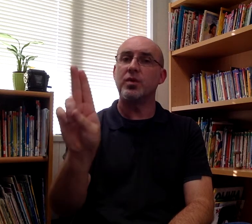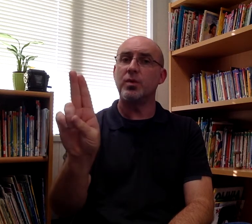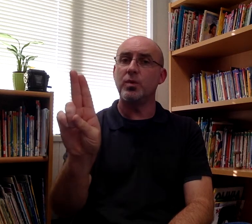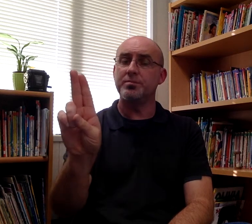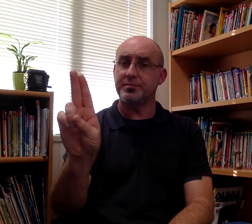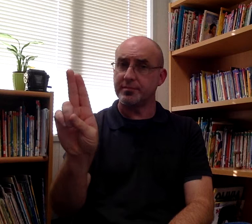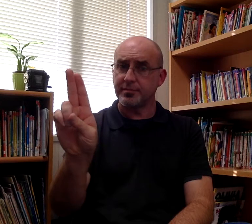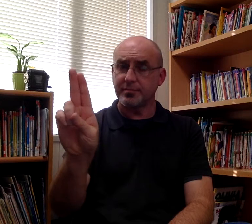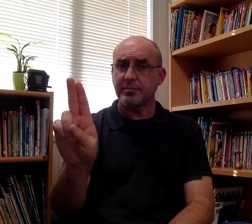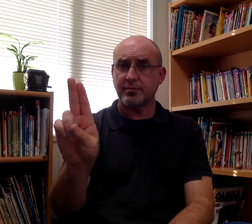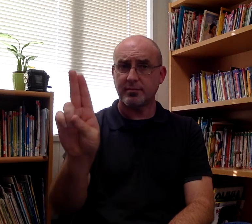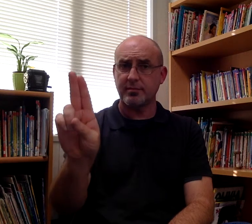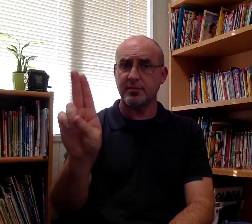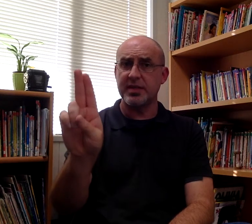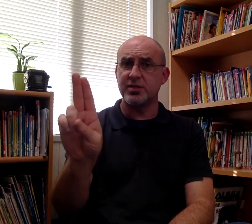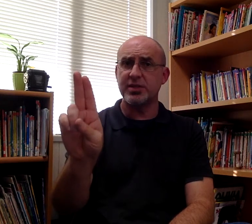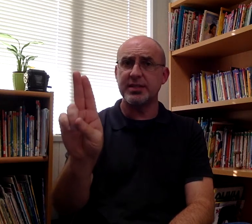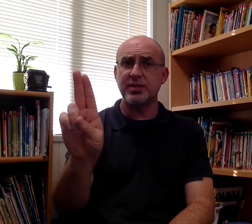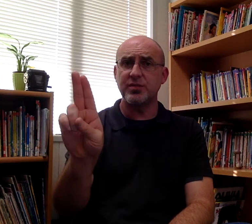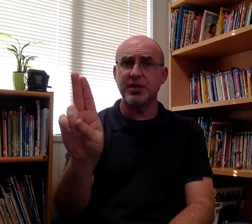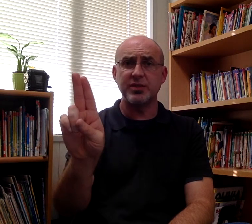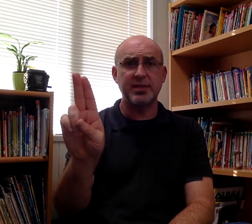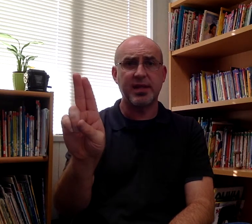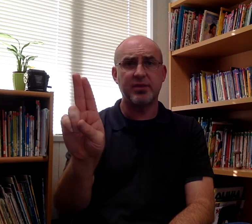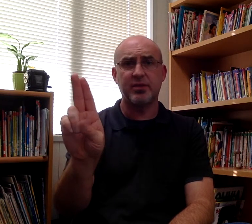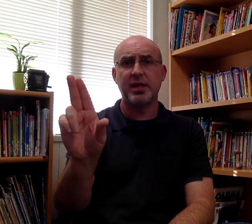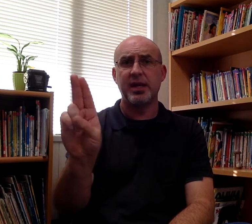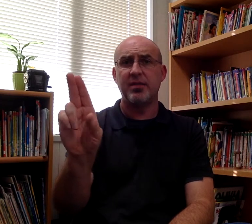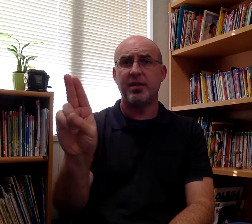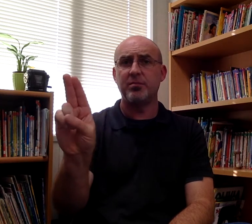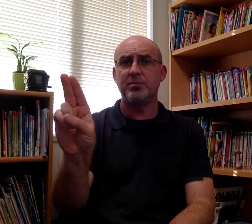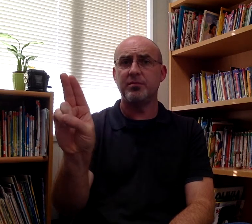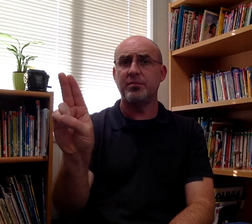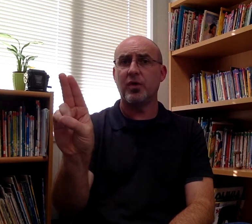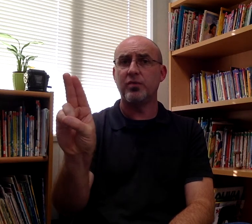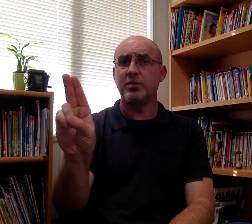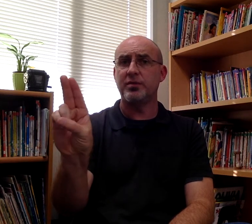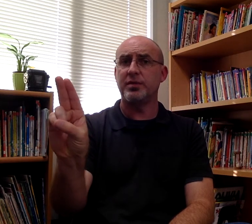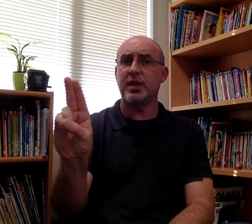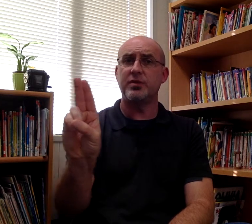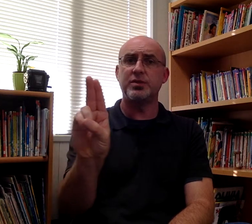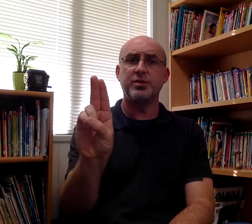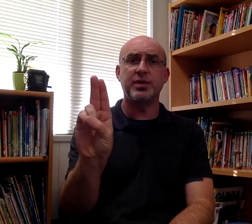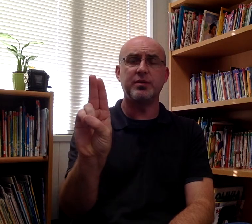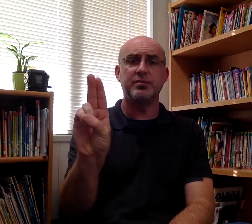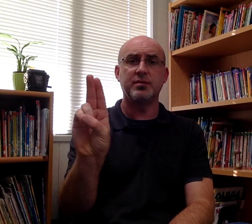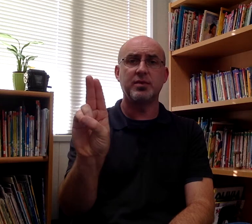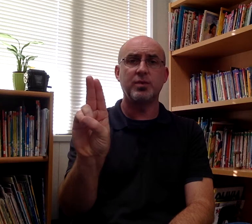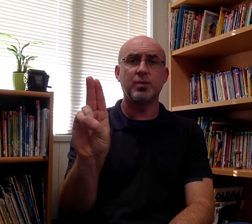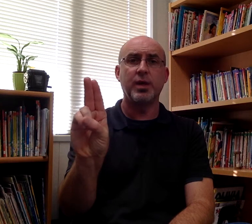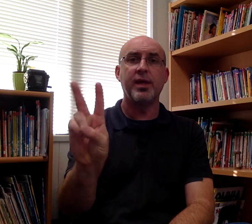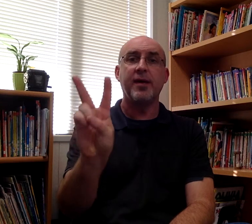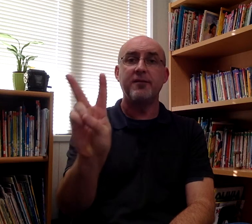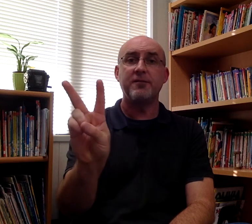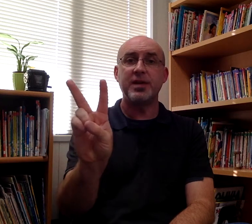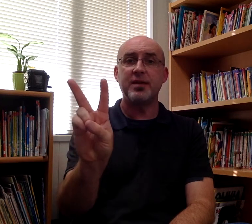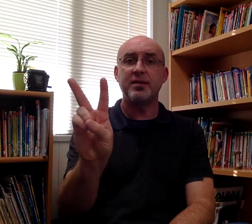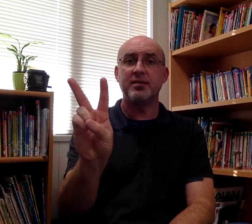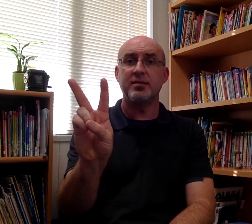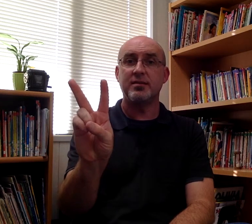U is just these two fingers together. Thumb over the other two here. U. V, they